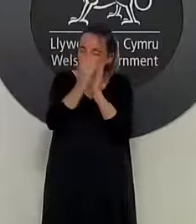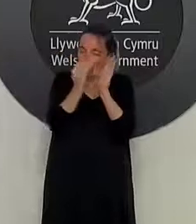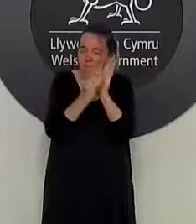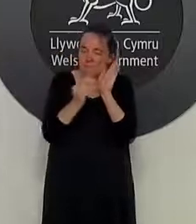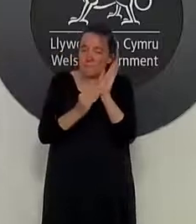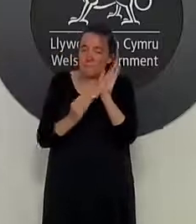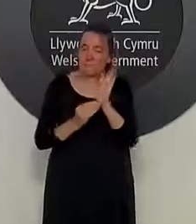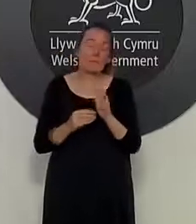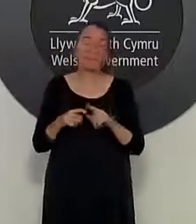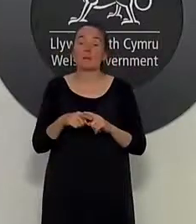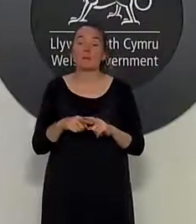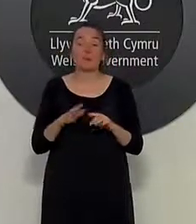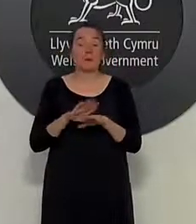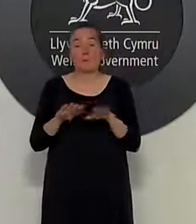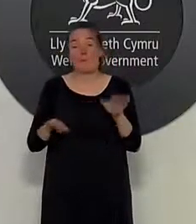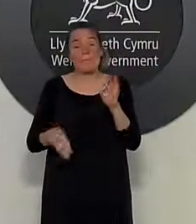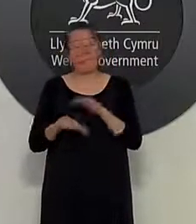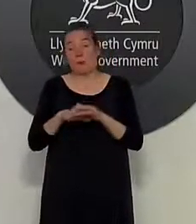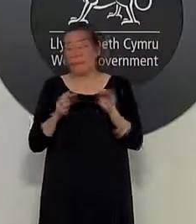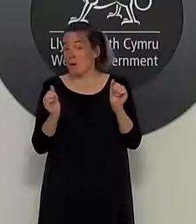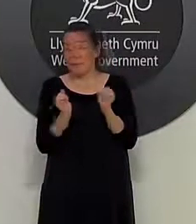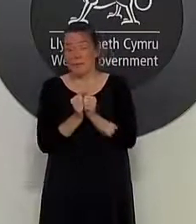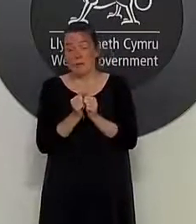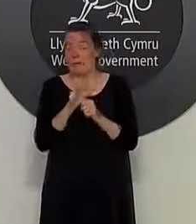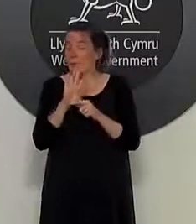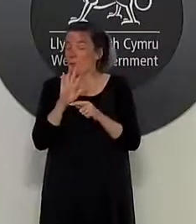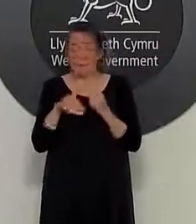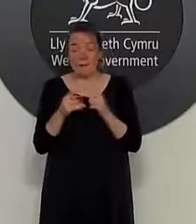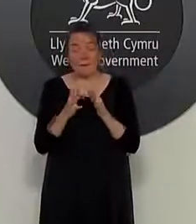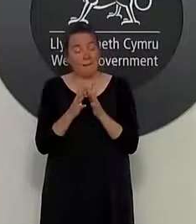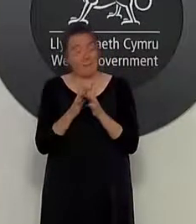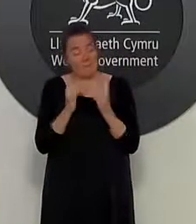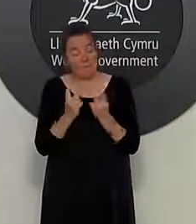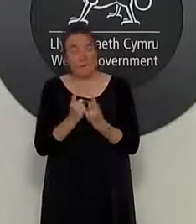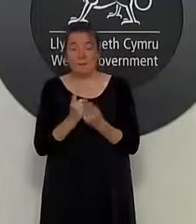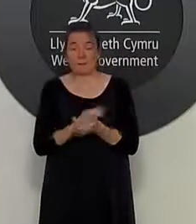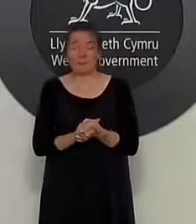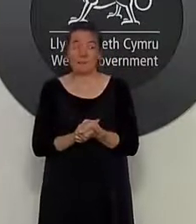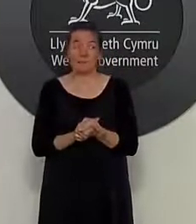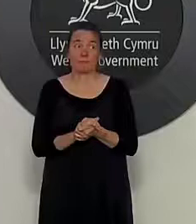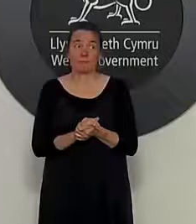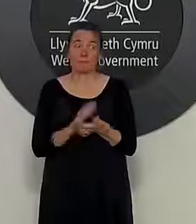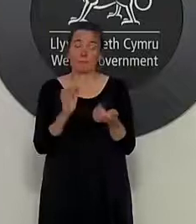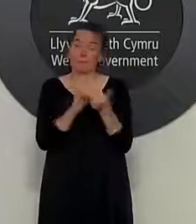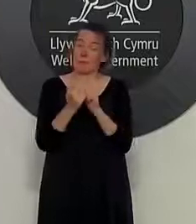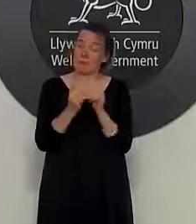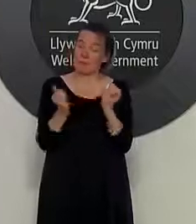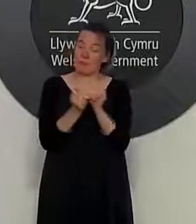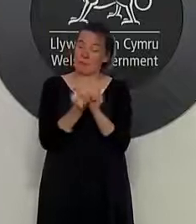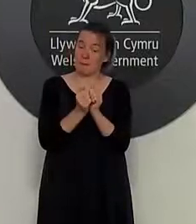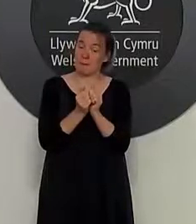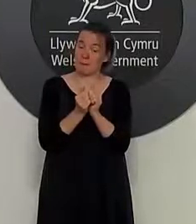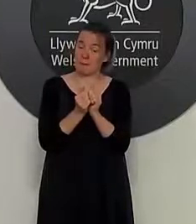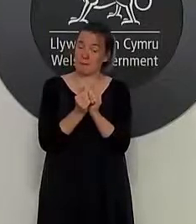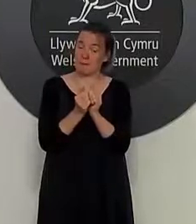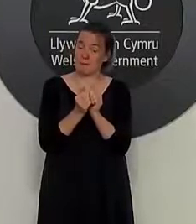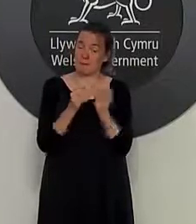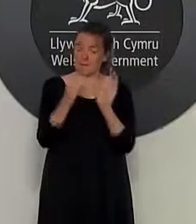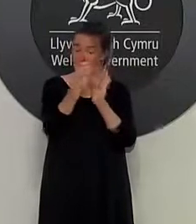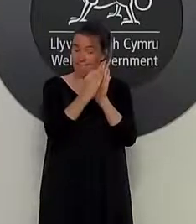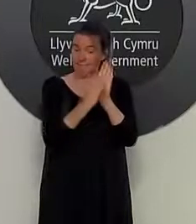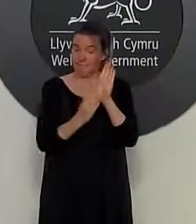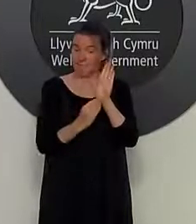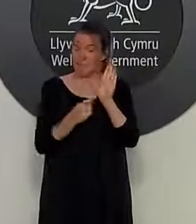on everything. And the cooperation agreement are those things to which we are jointly